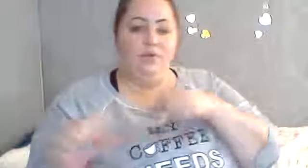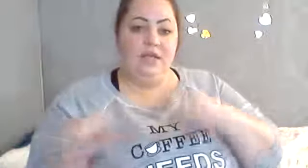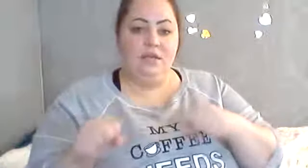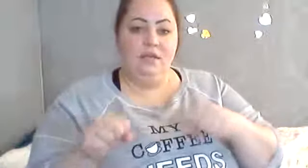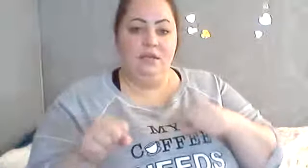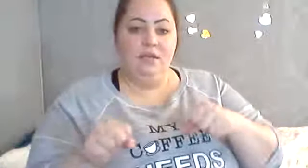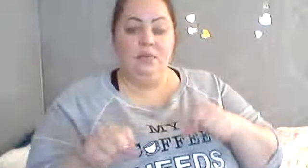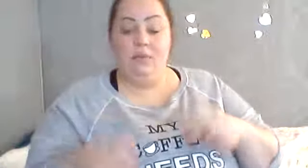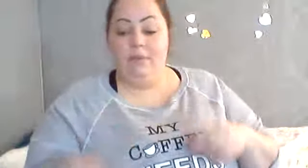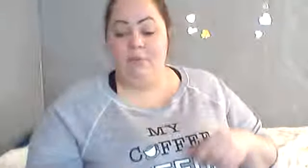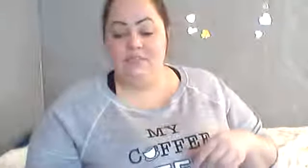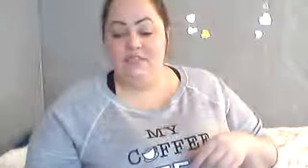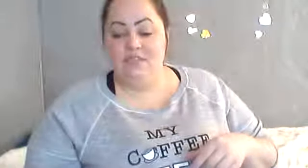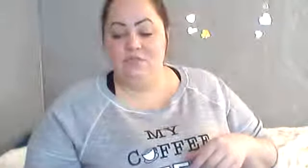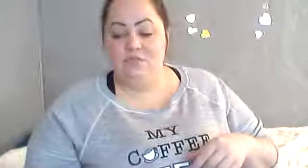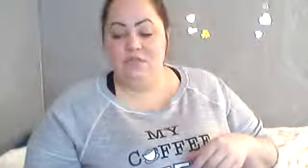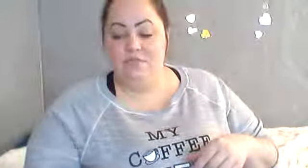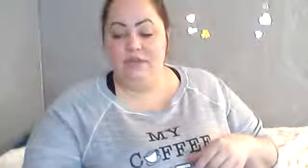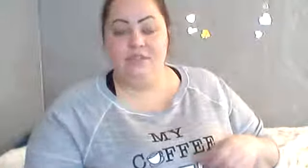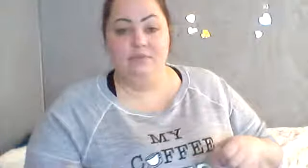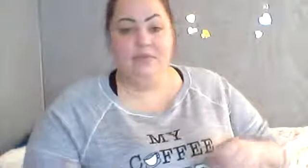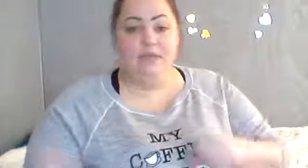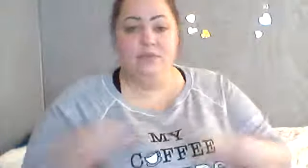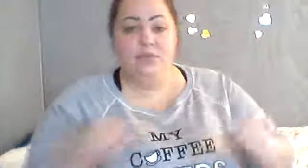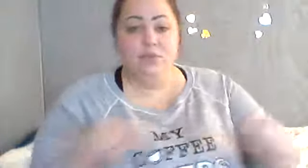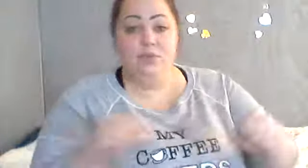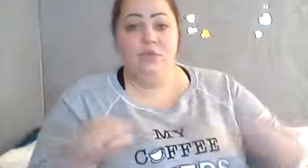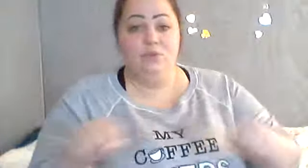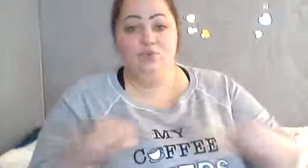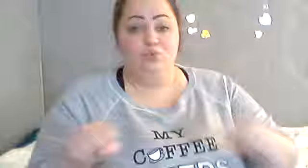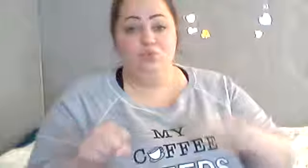Earthquake. But my mom says it's really better to be like earthquake.